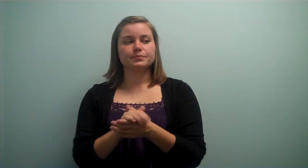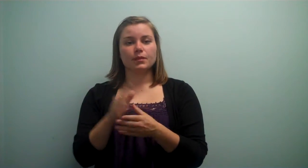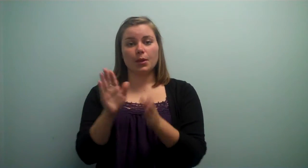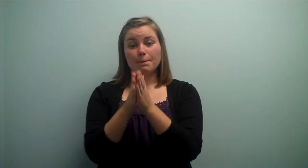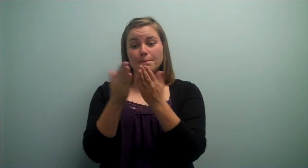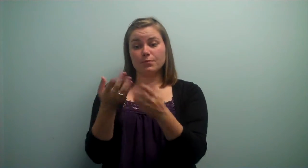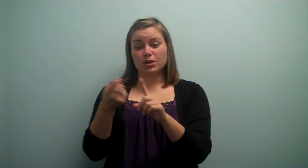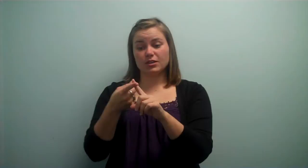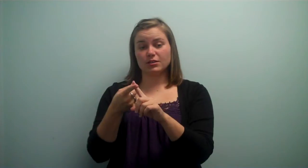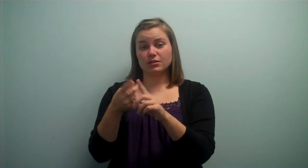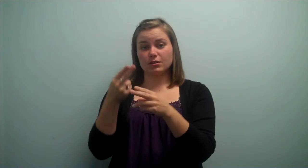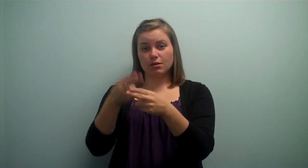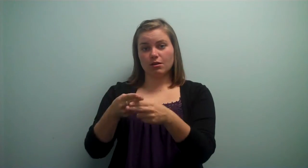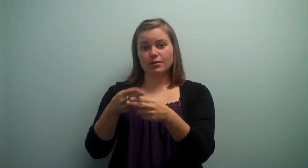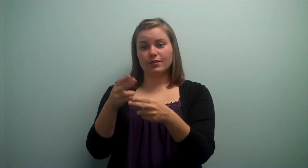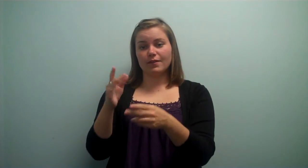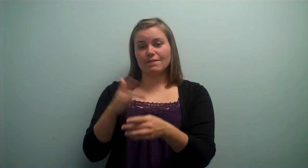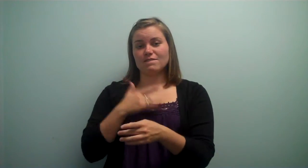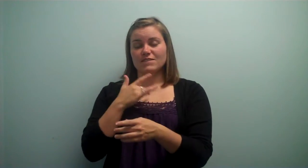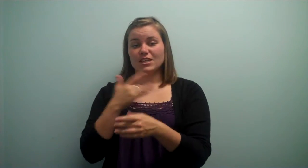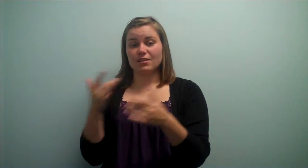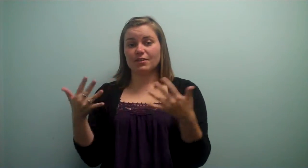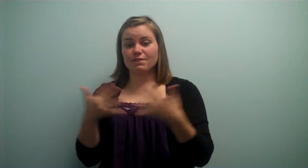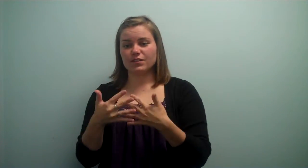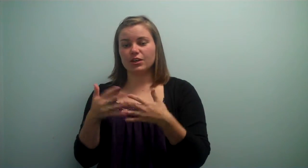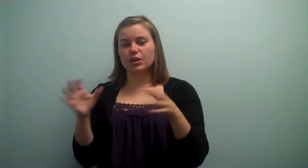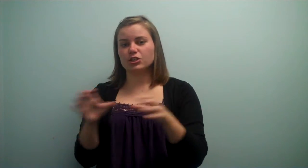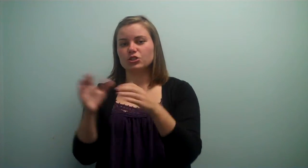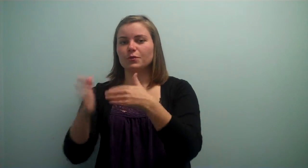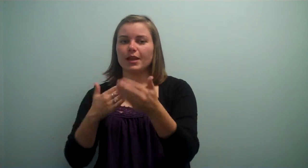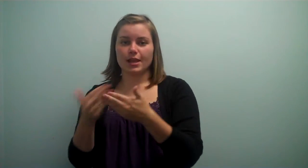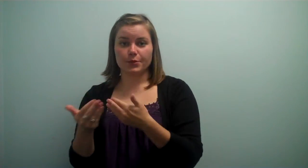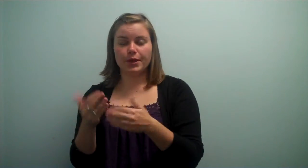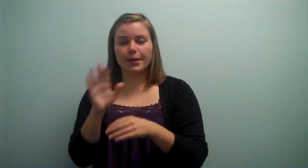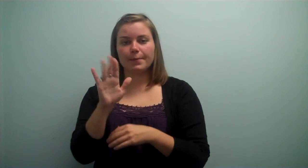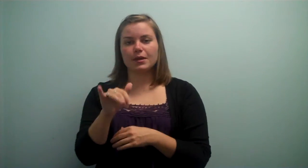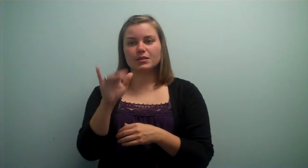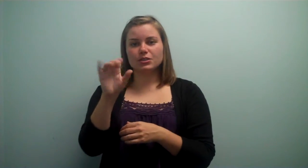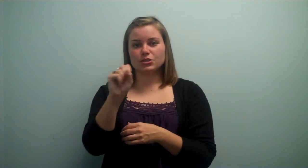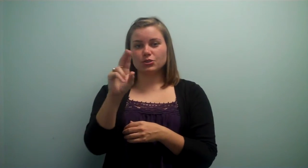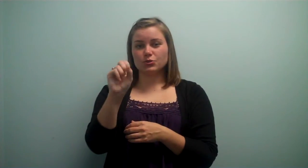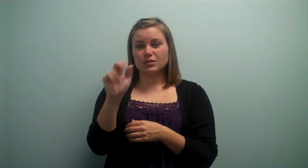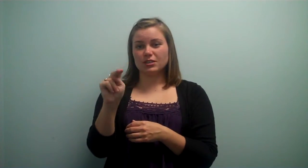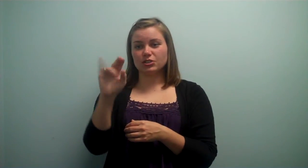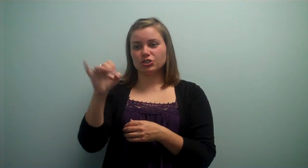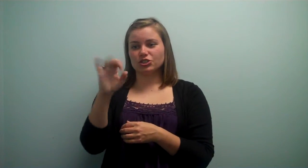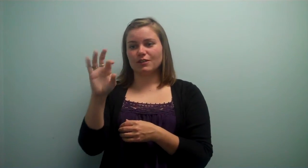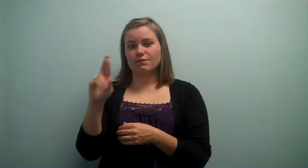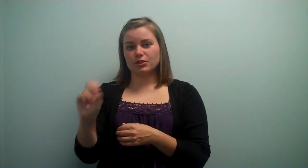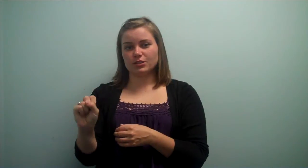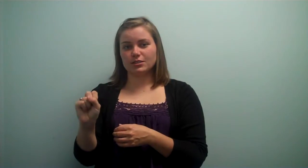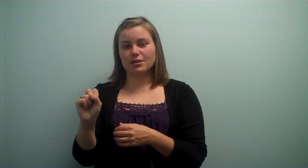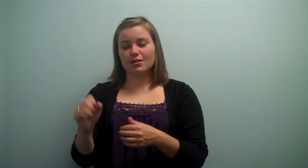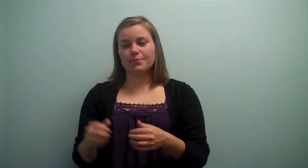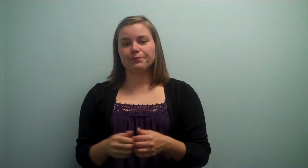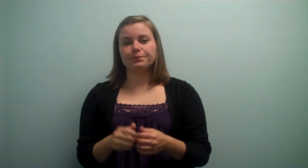book entitled Feel the Fear and Do It Anyway by Susan Jeffers, Life is an